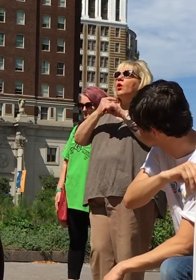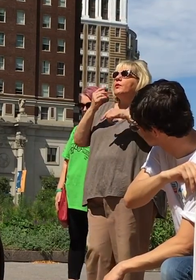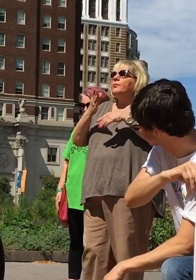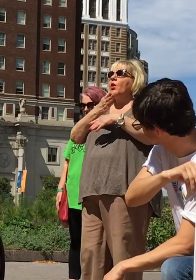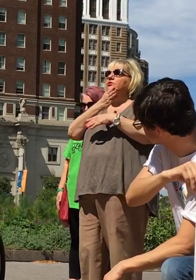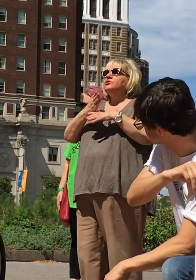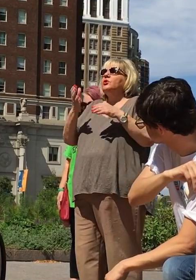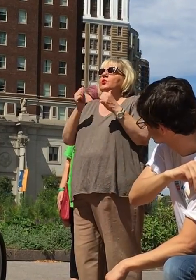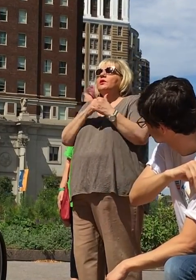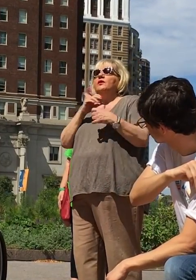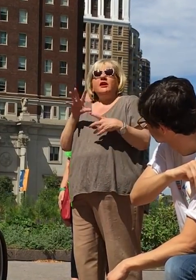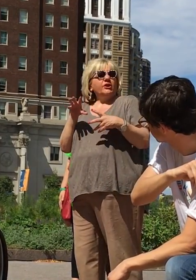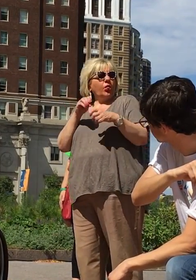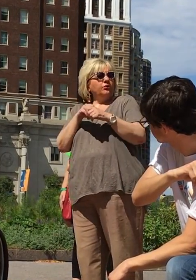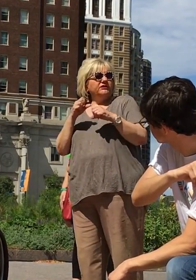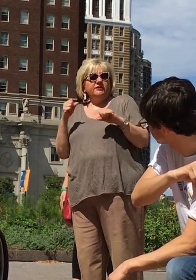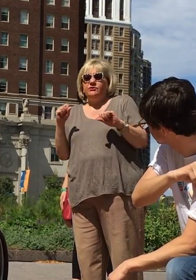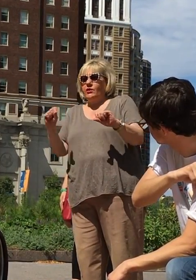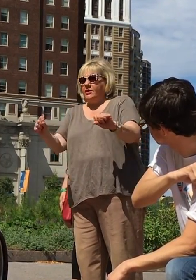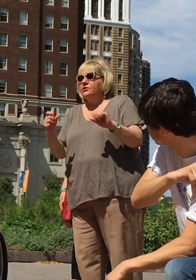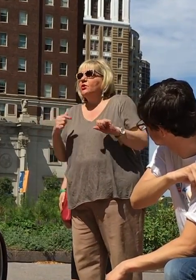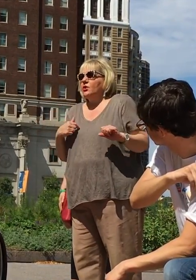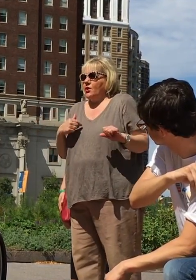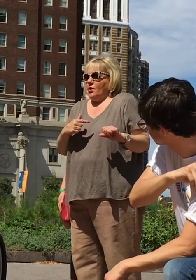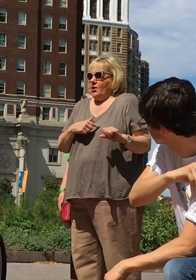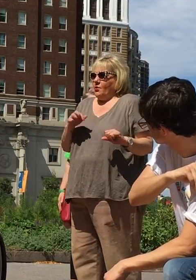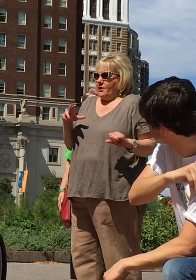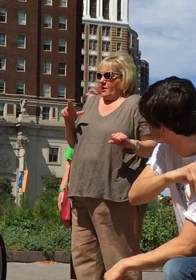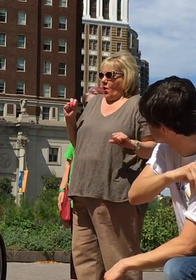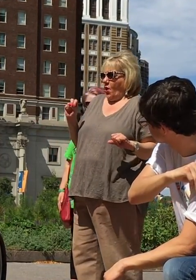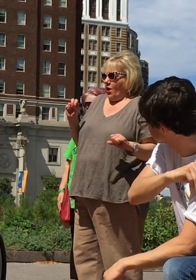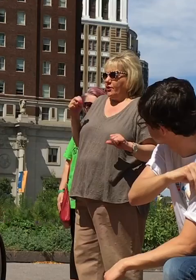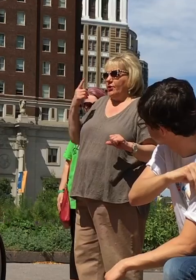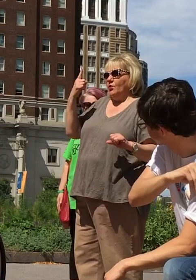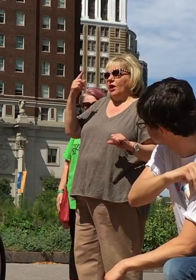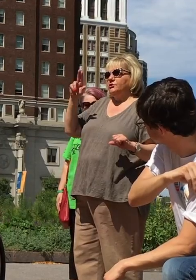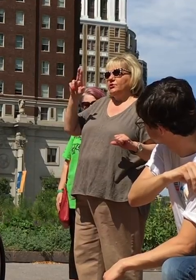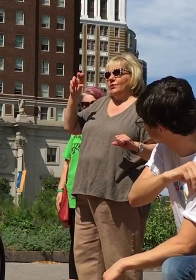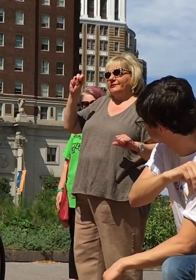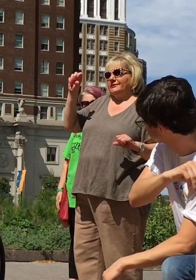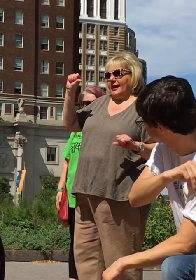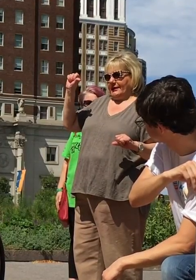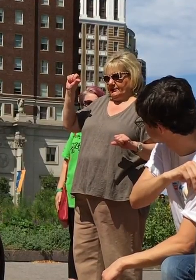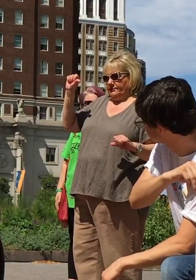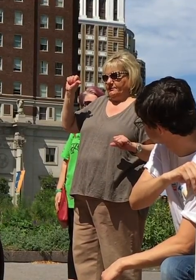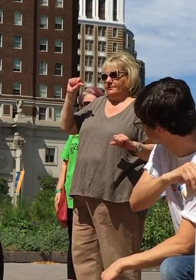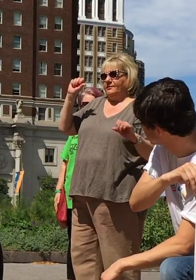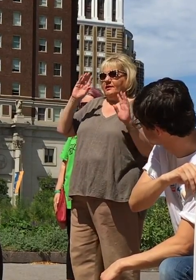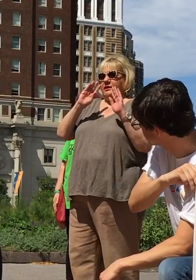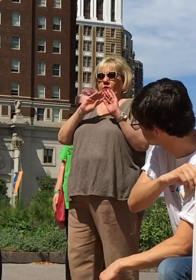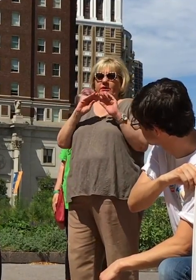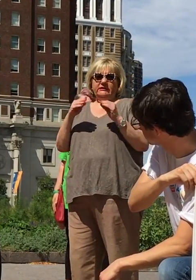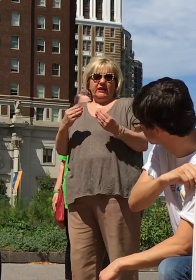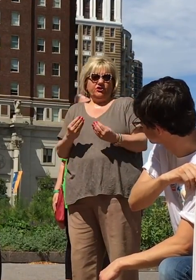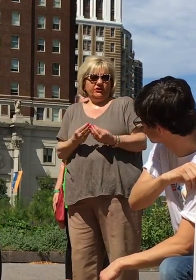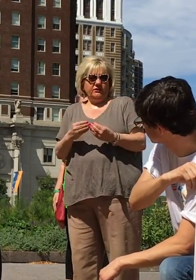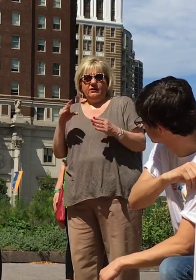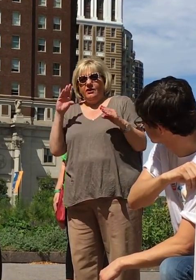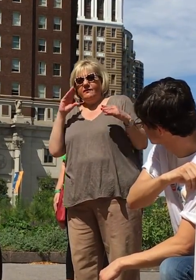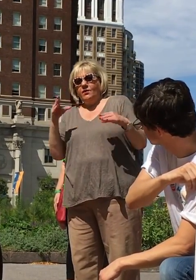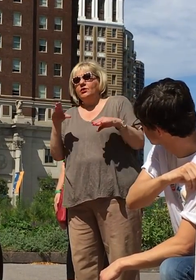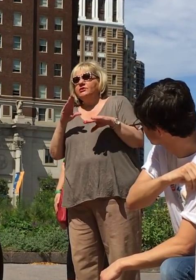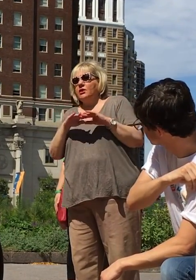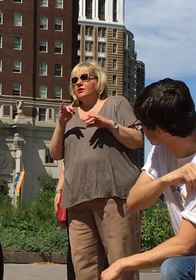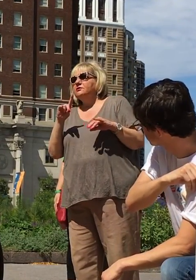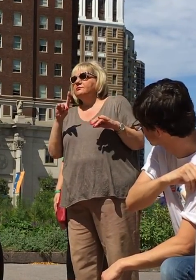Inclusive Disaster Strategies, we are the one USA organization focused on disasters and